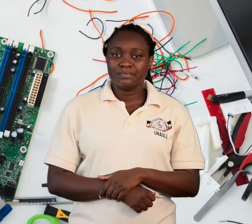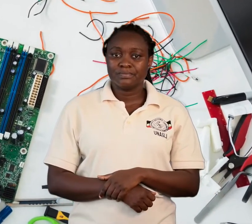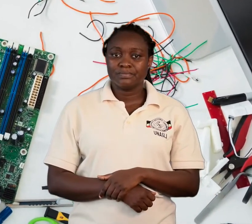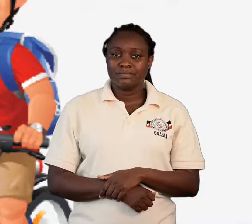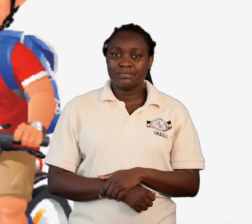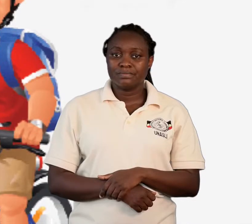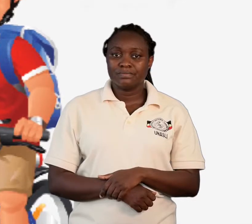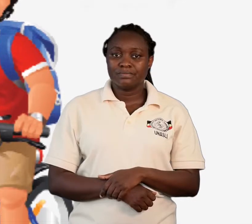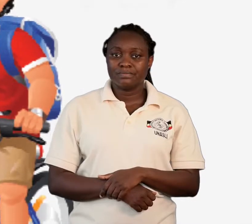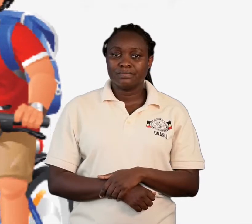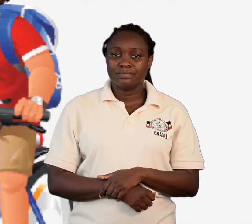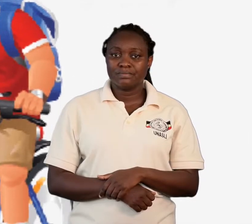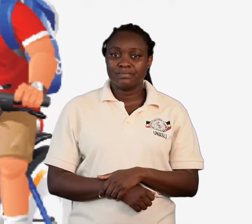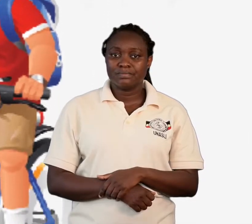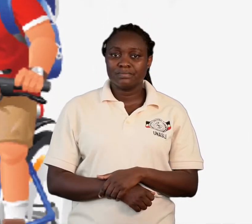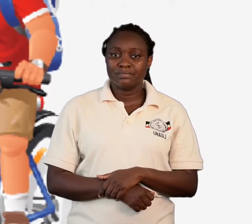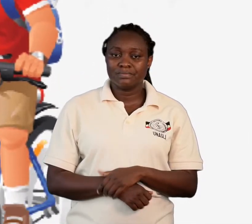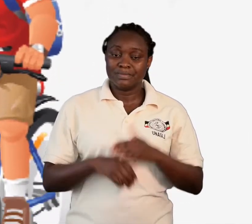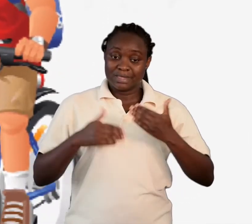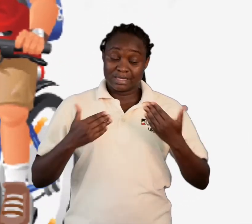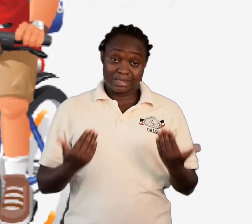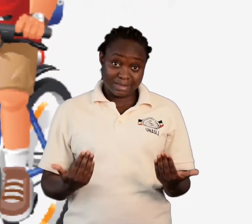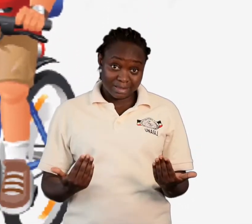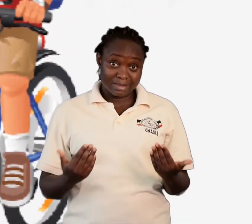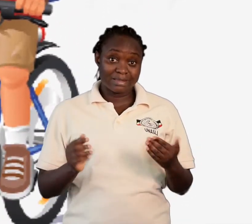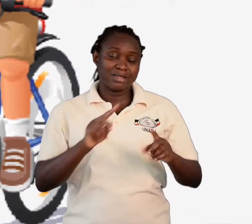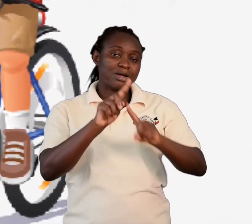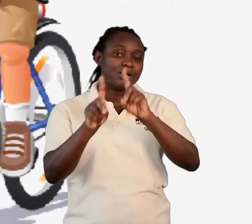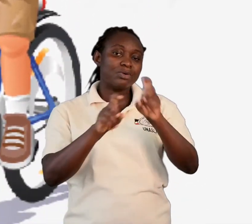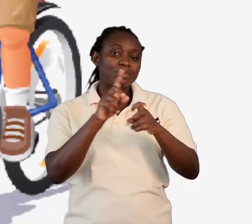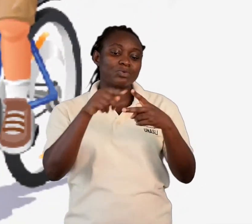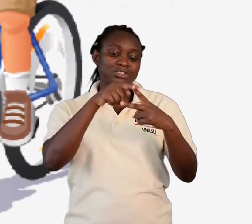Now, 2 questions.